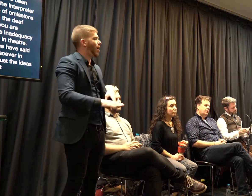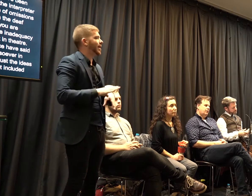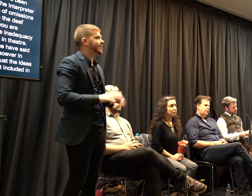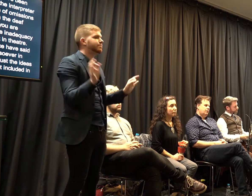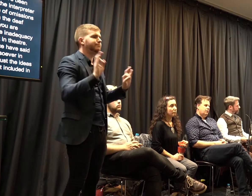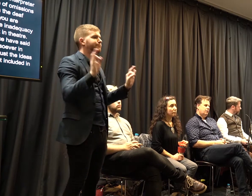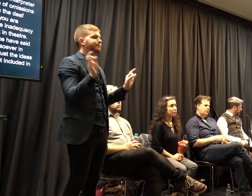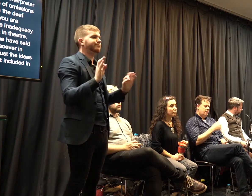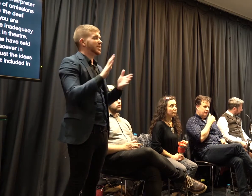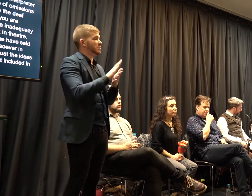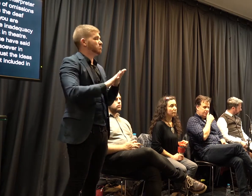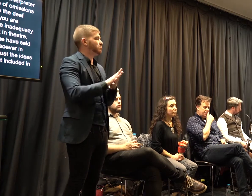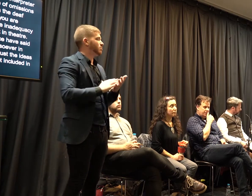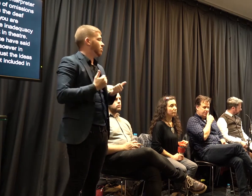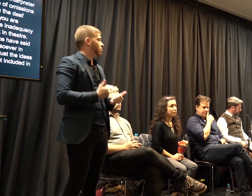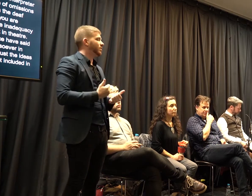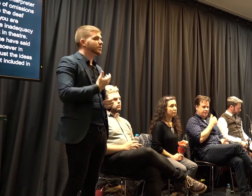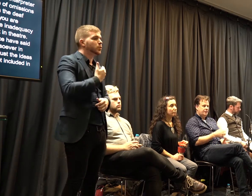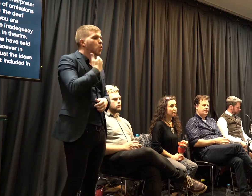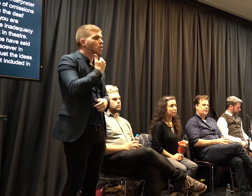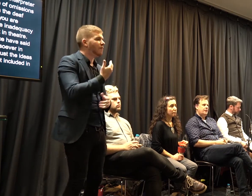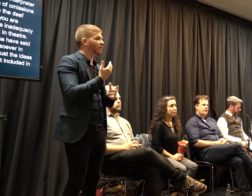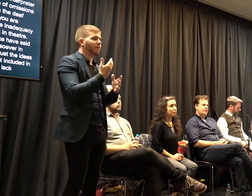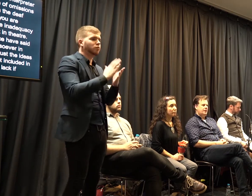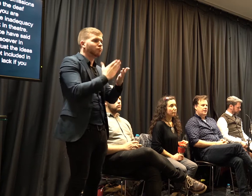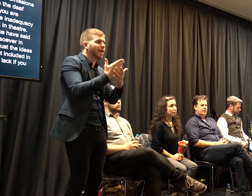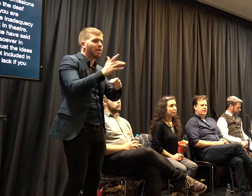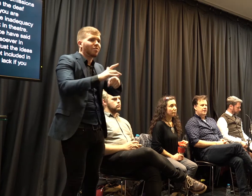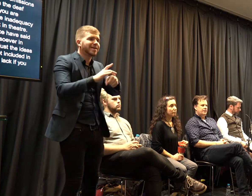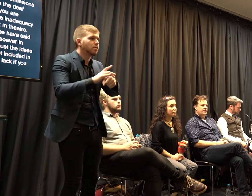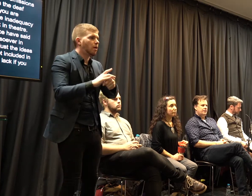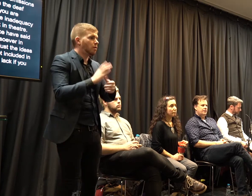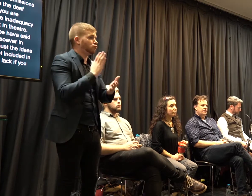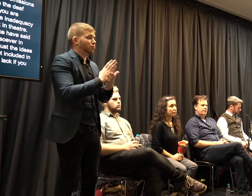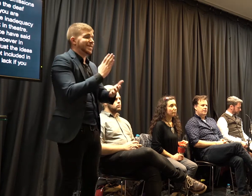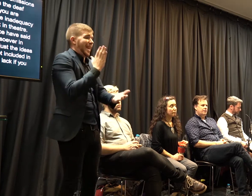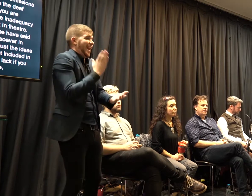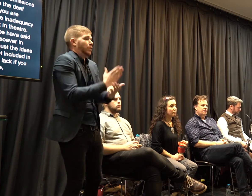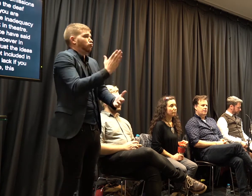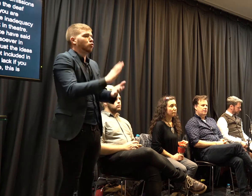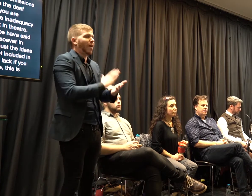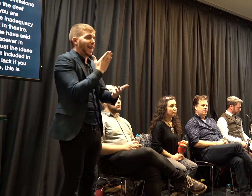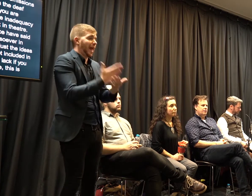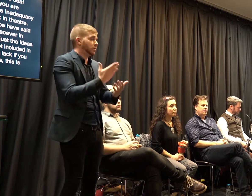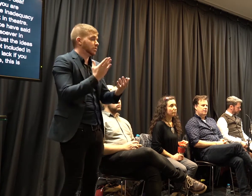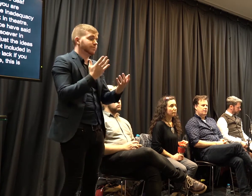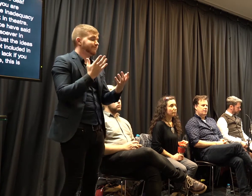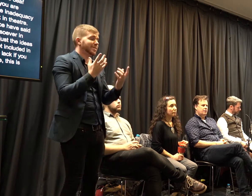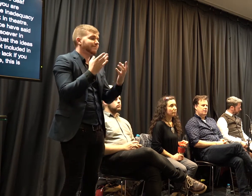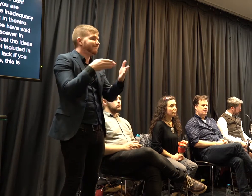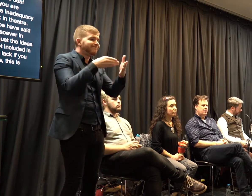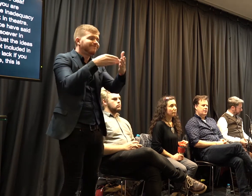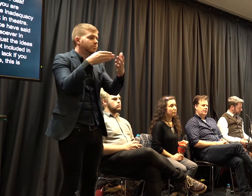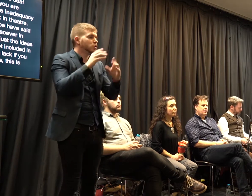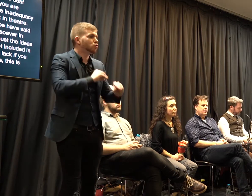a massive lack if you're going to be translating a piece of theatre. This is literary translation and really complex. So there are training issues